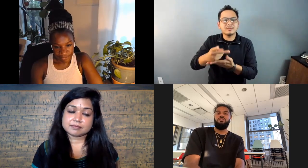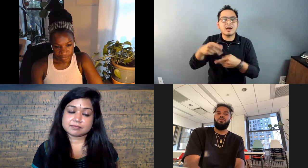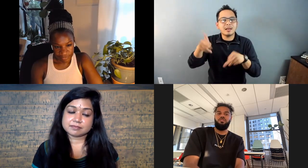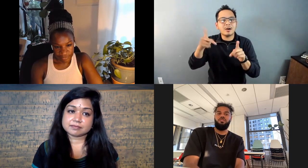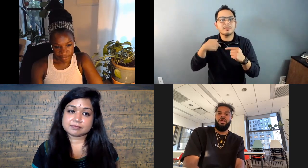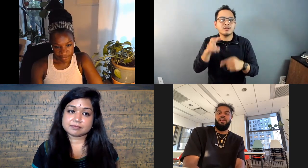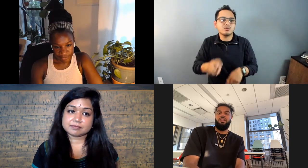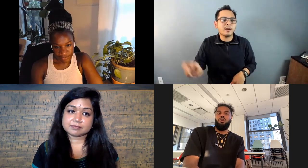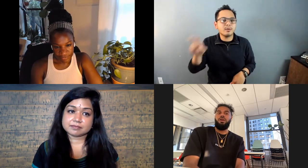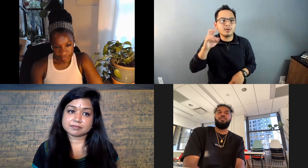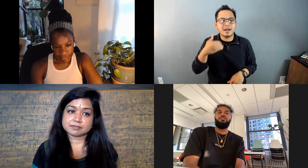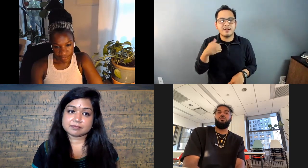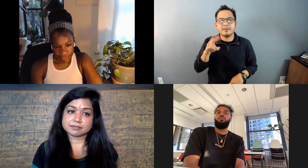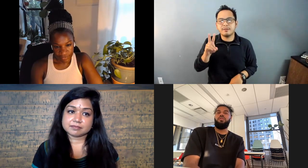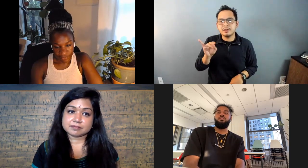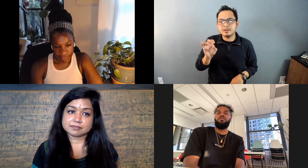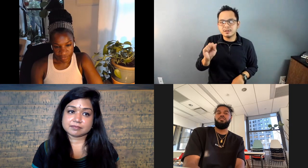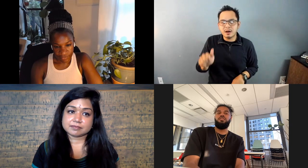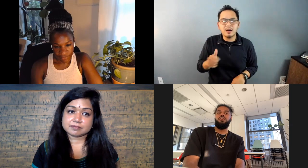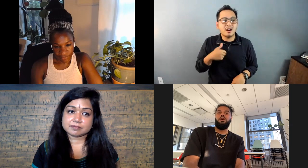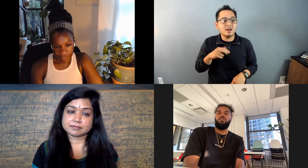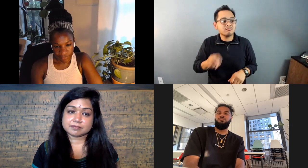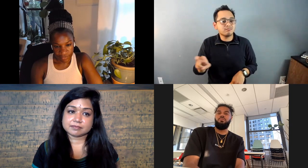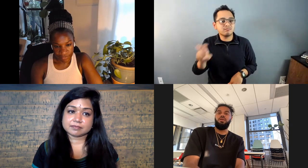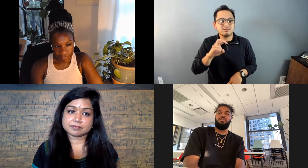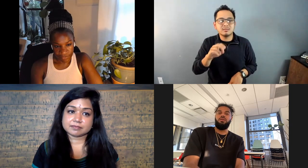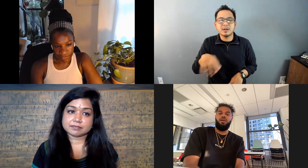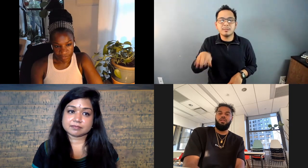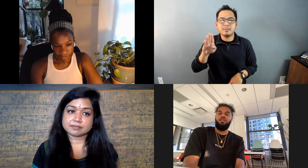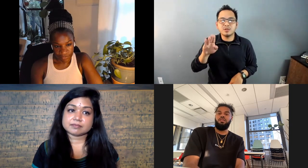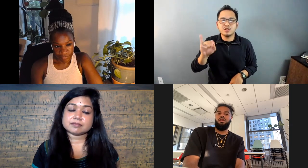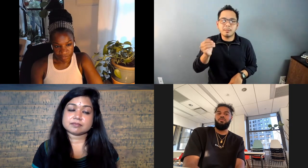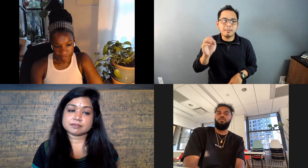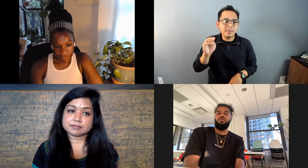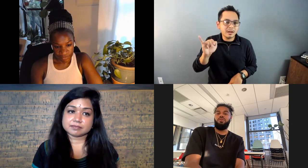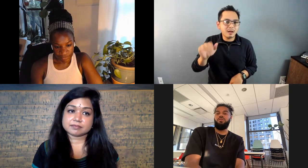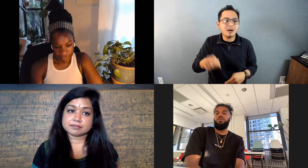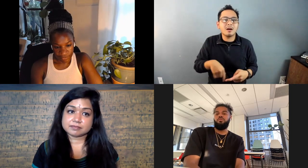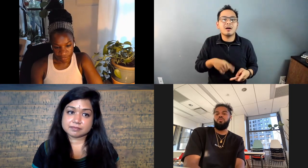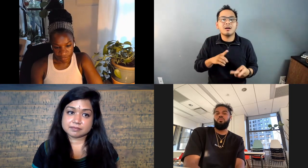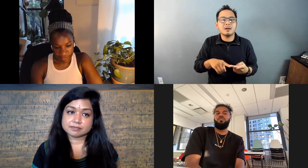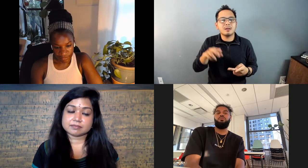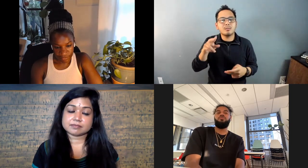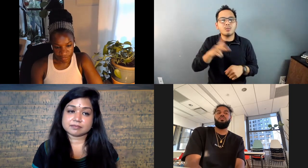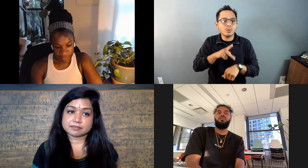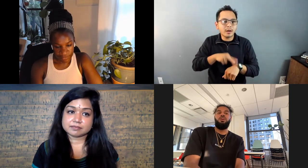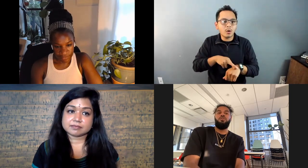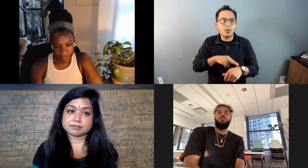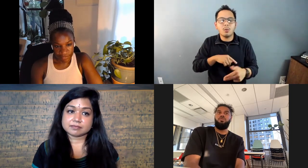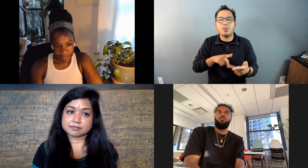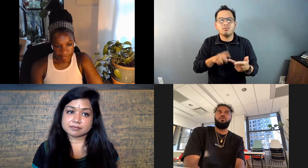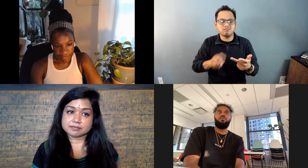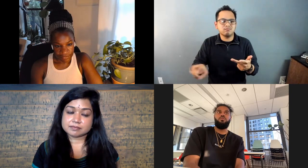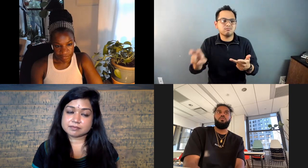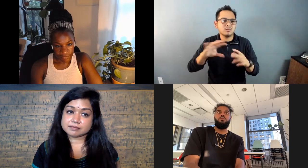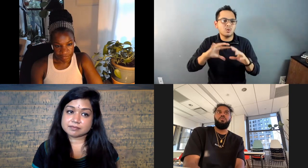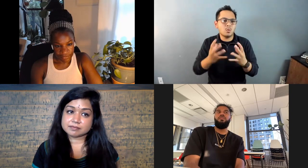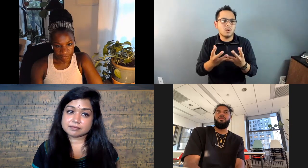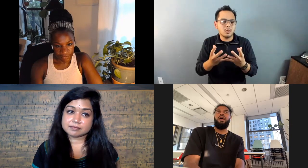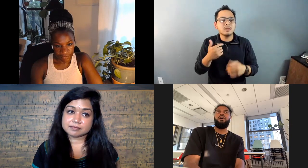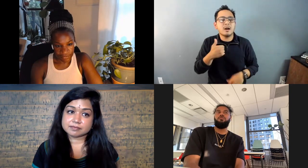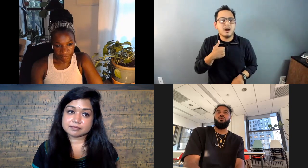how it could progress and move forward. Um, I definitely know what I need to do in terms of what